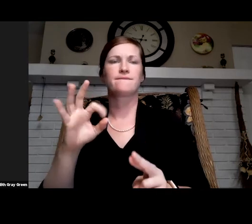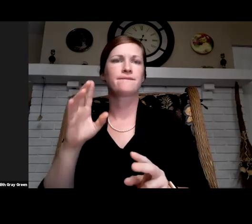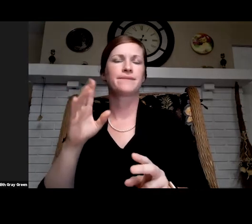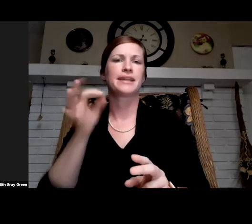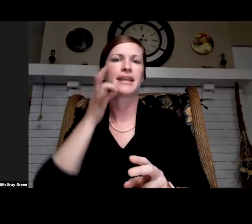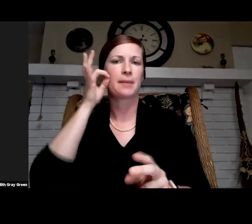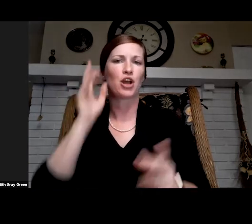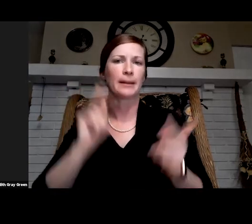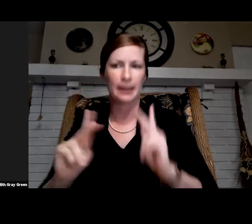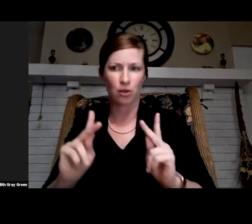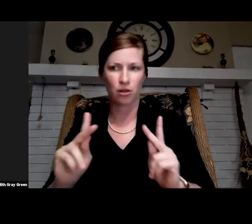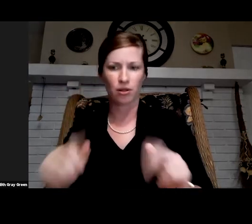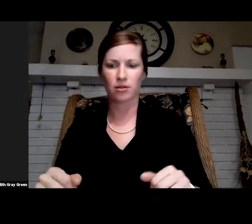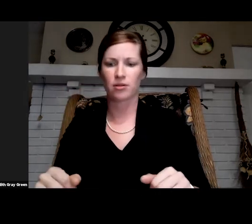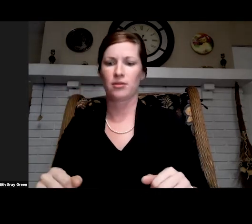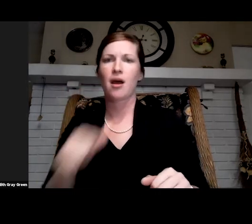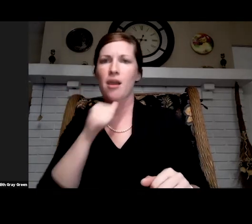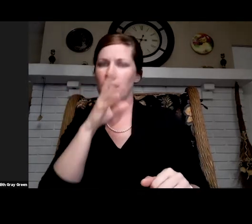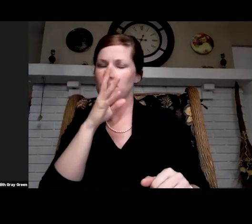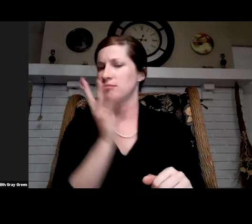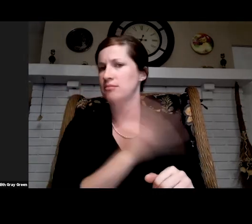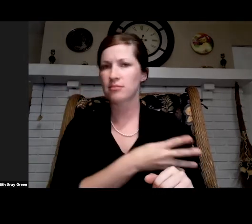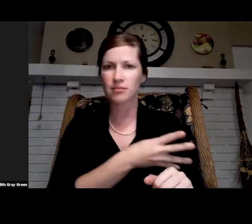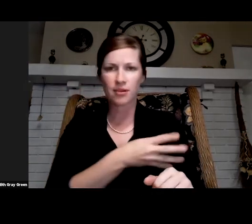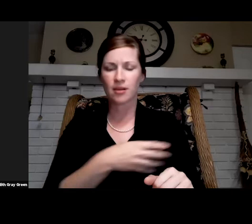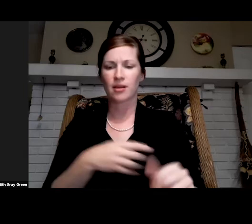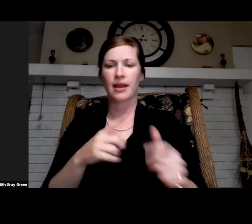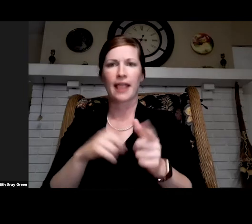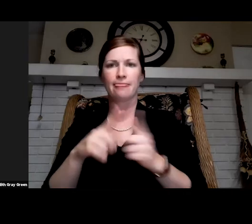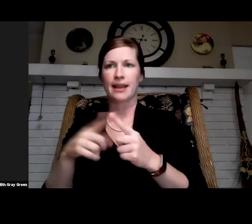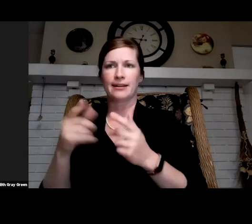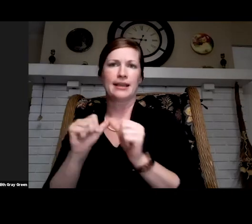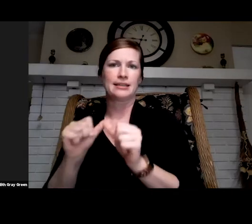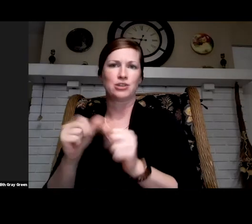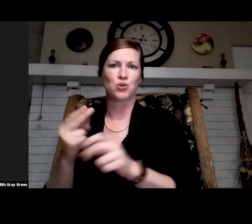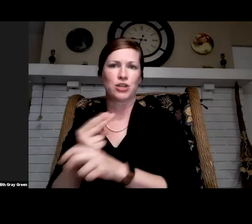for recognition of Native American people